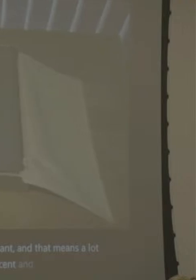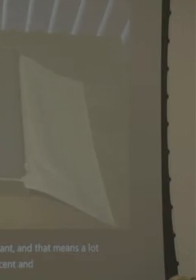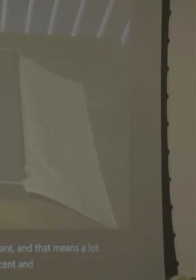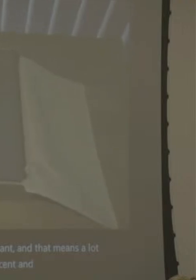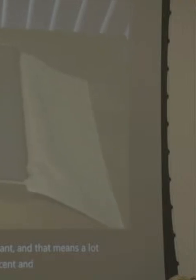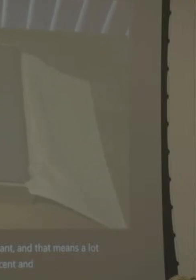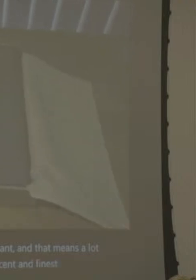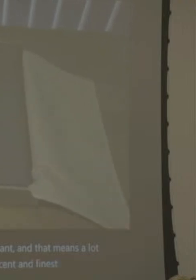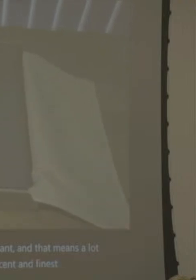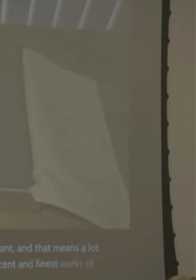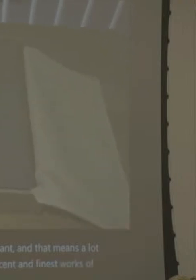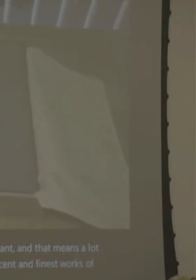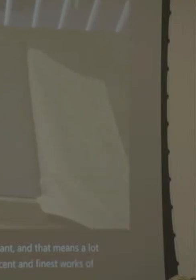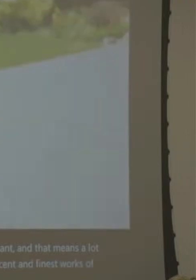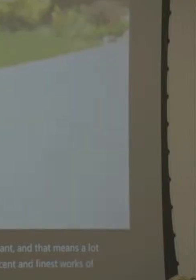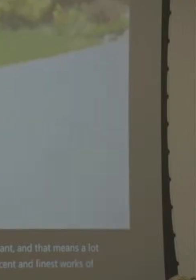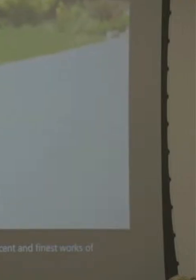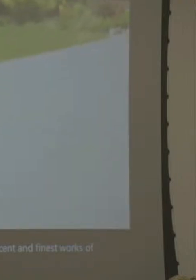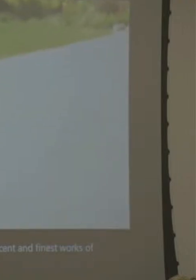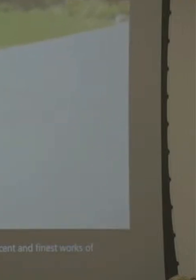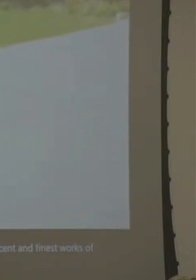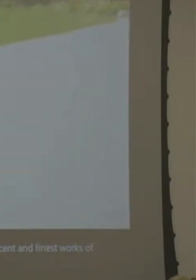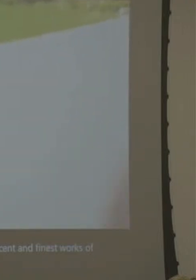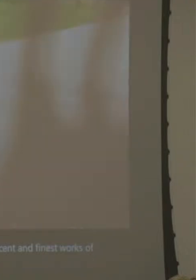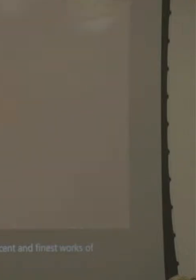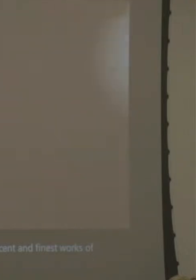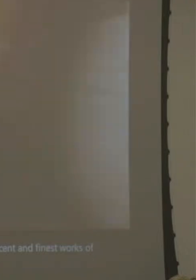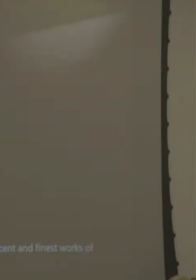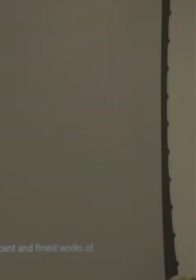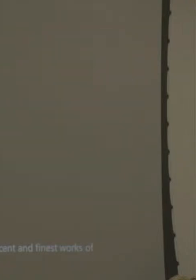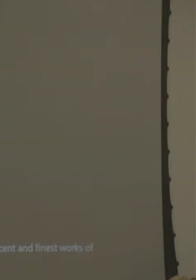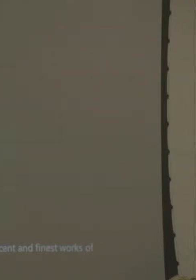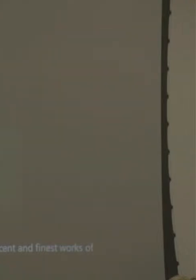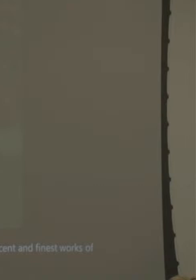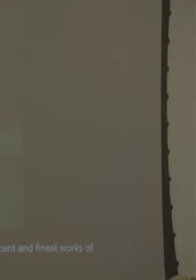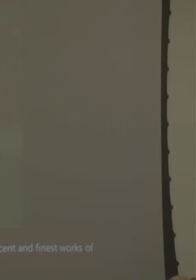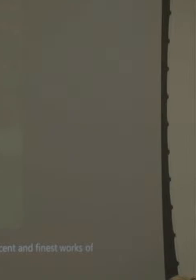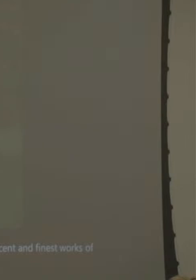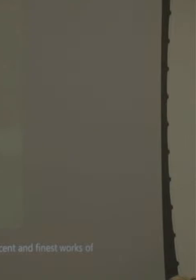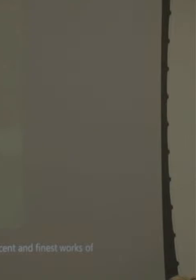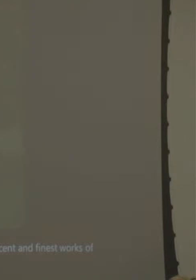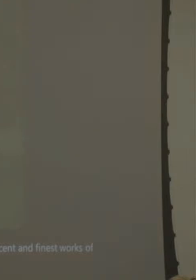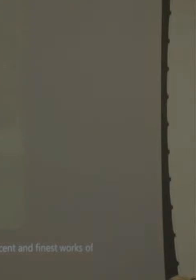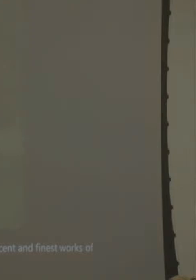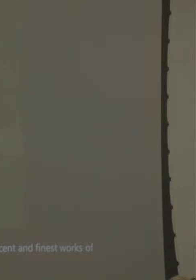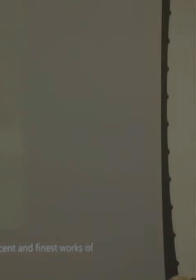works of art. So come with me. Adventure awaits.